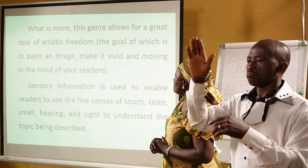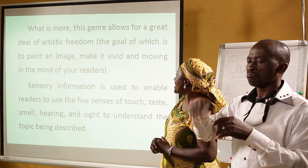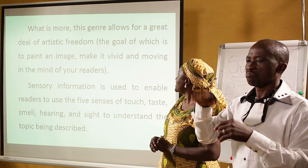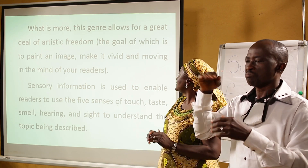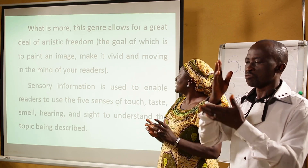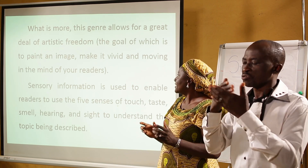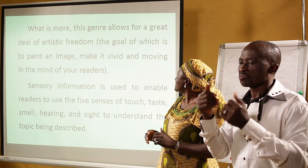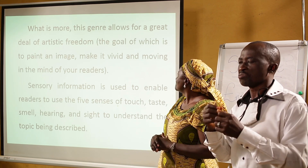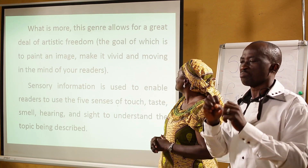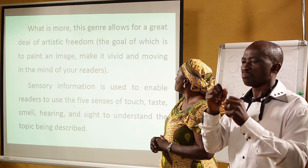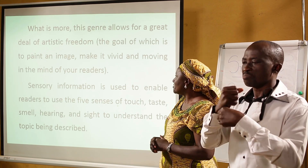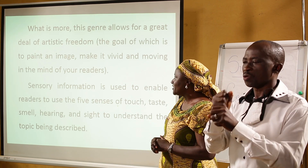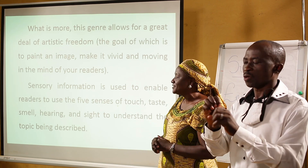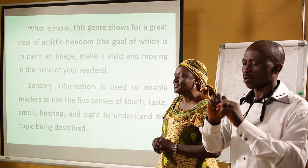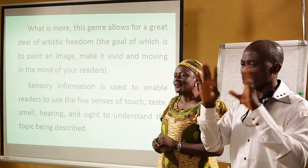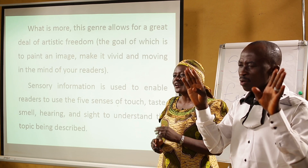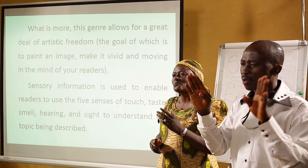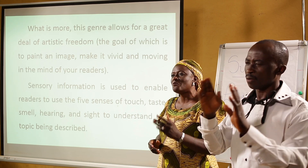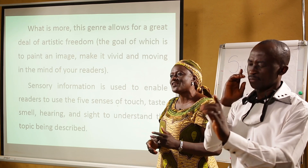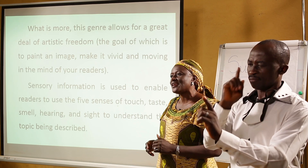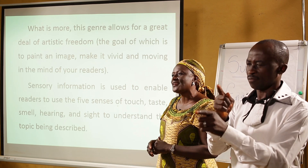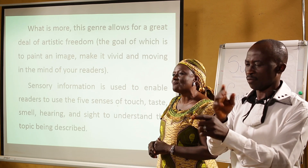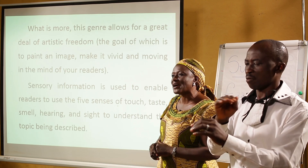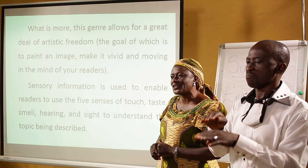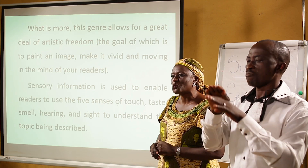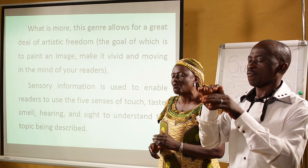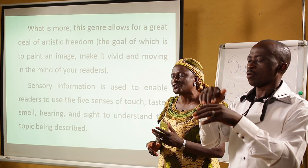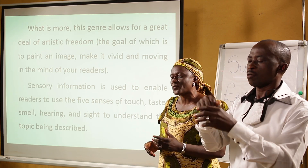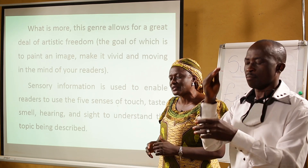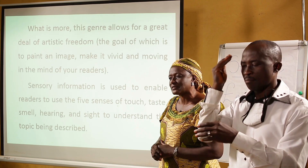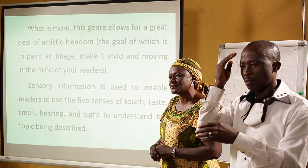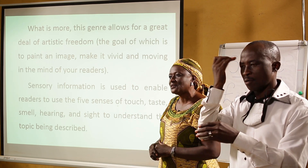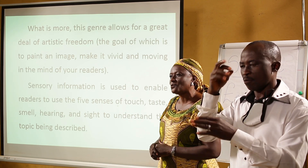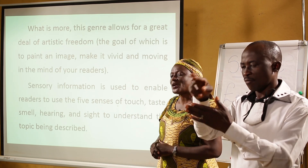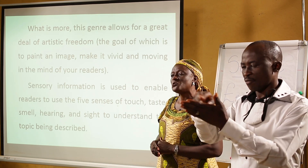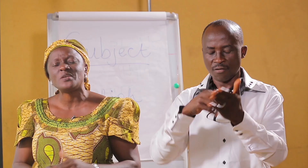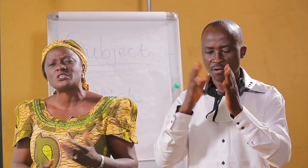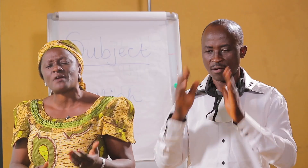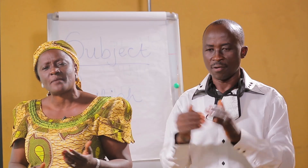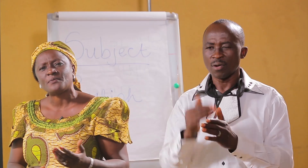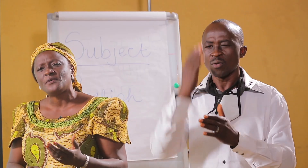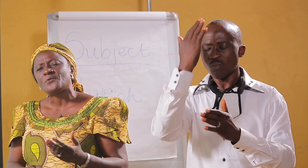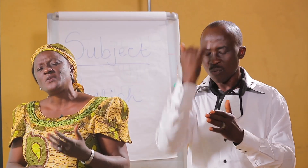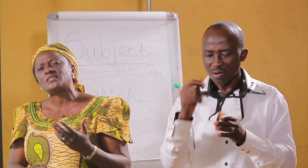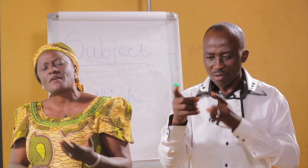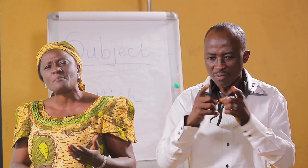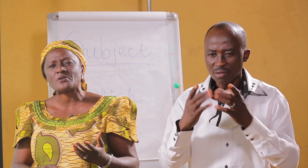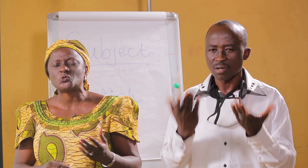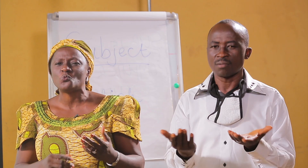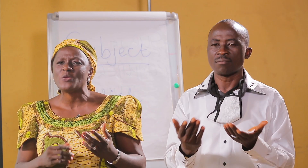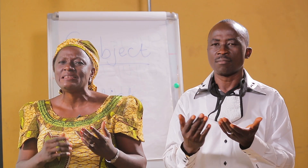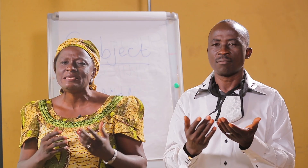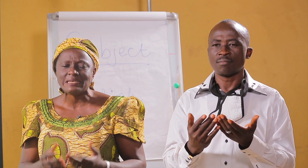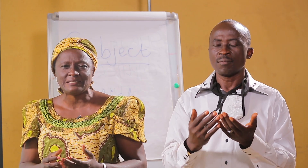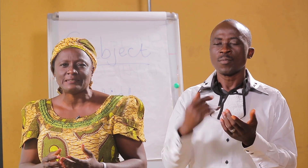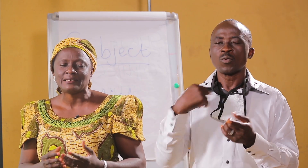image, make it clear, vivid, and moving in the mind of the readers. Why do we describe? We describe